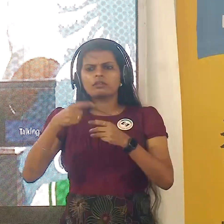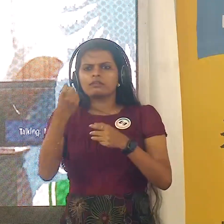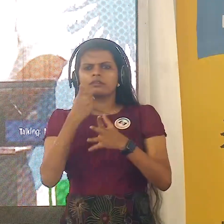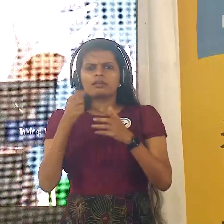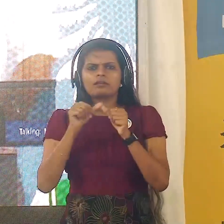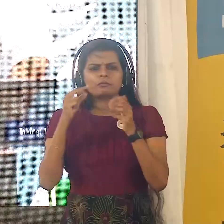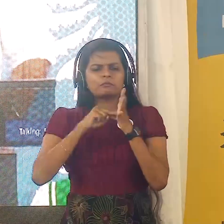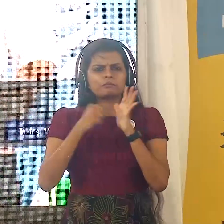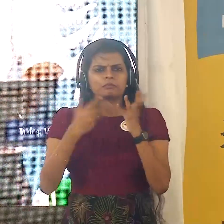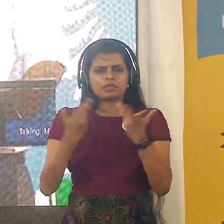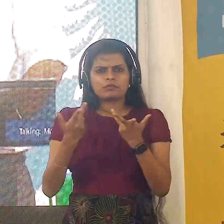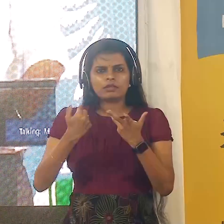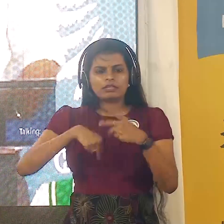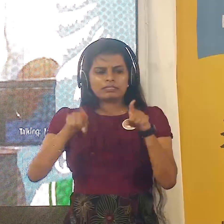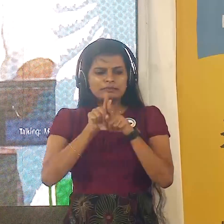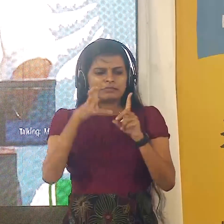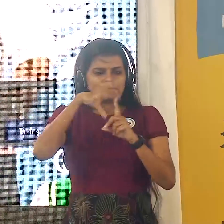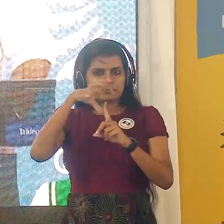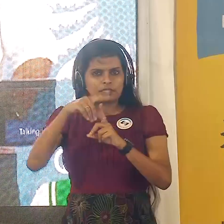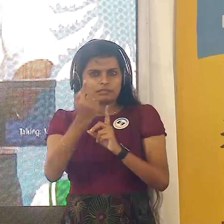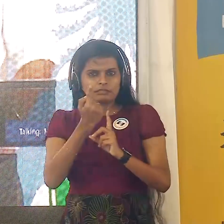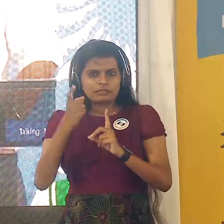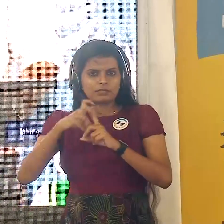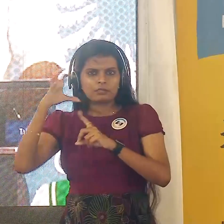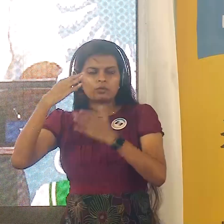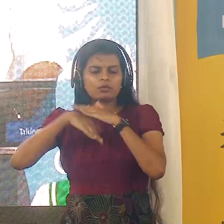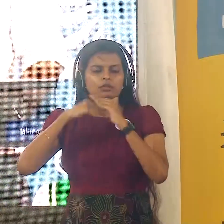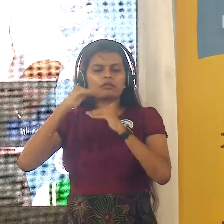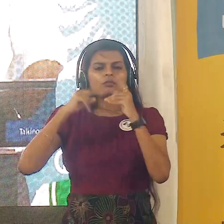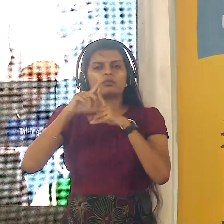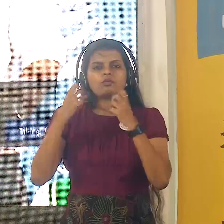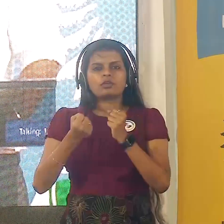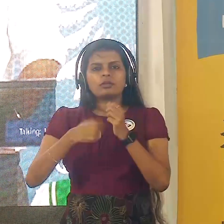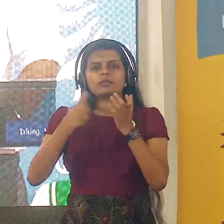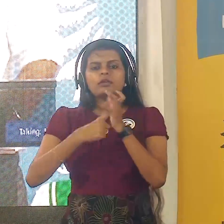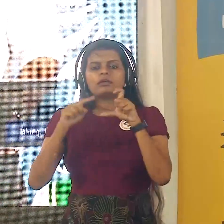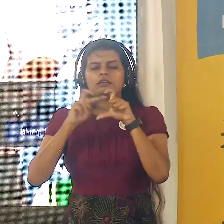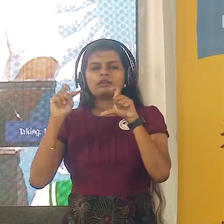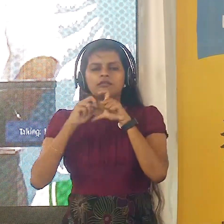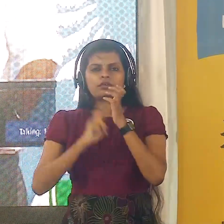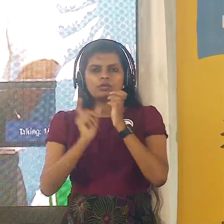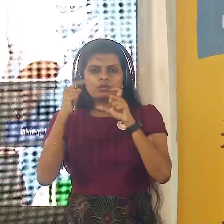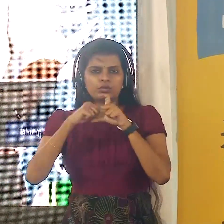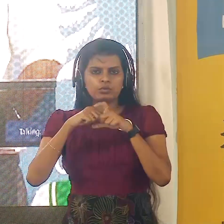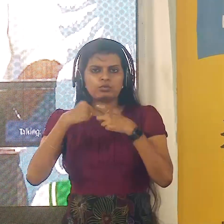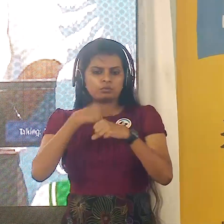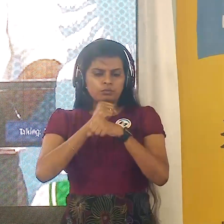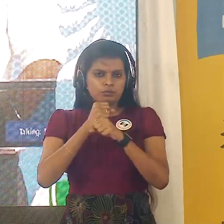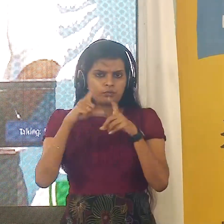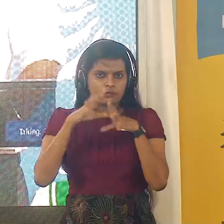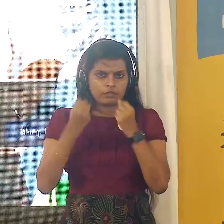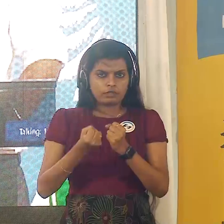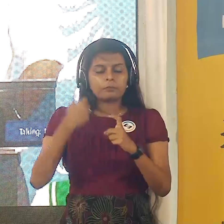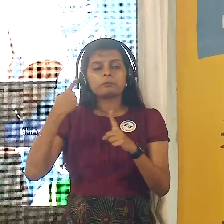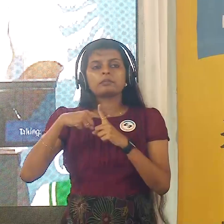in particular areas which we can also lead to revenue generation for the government and also